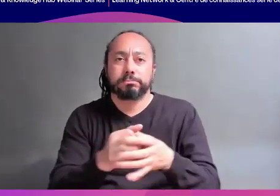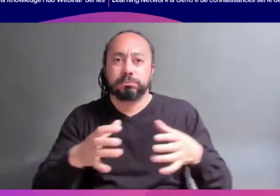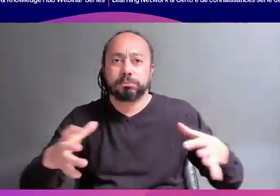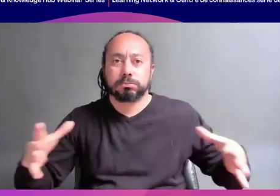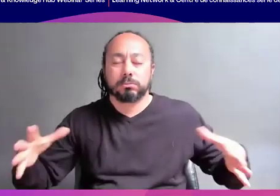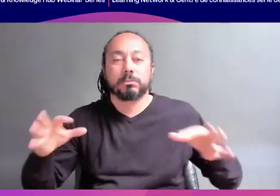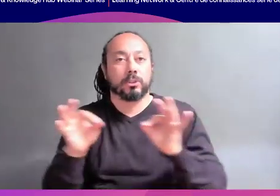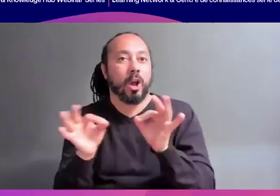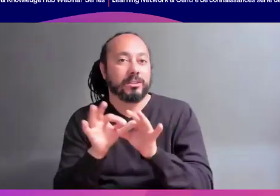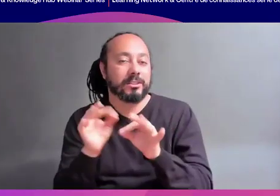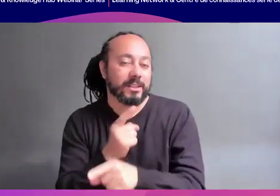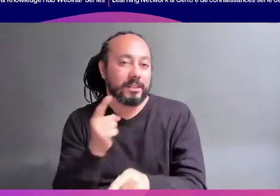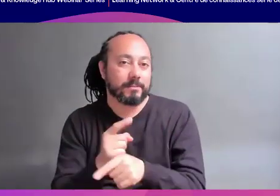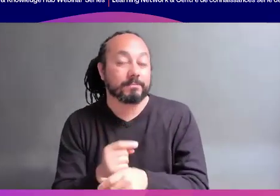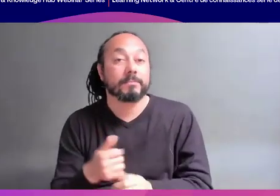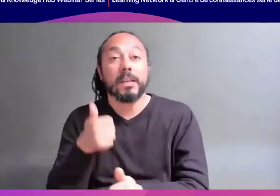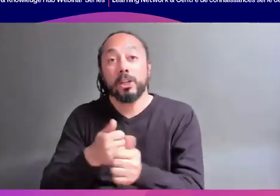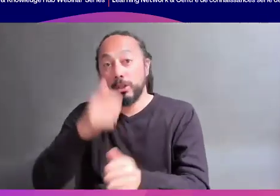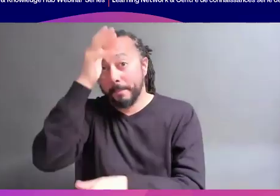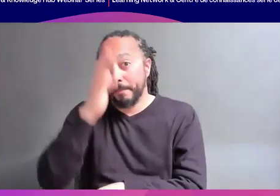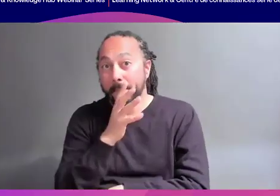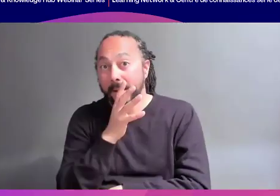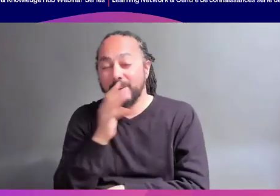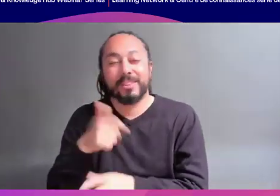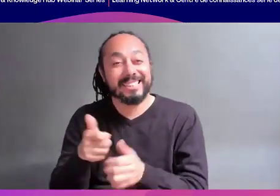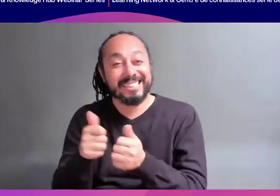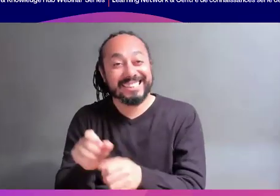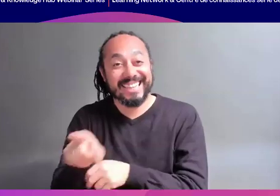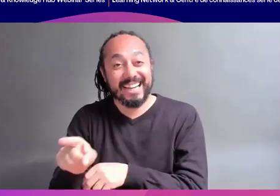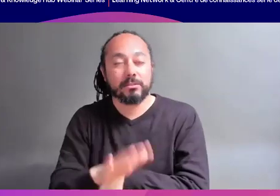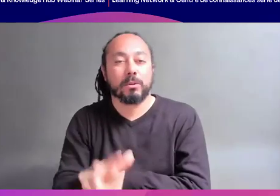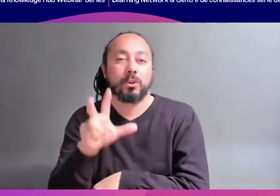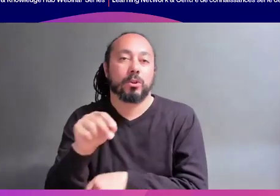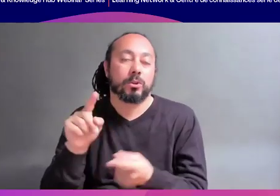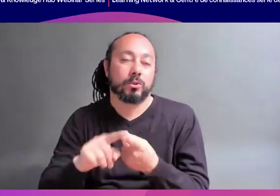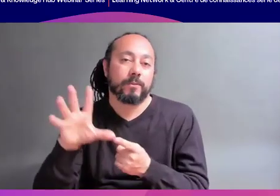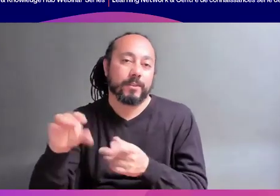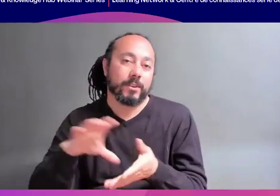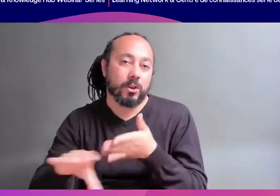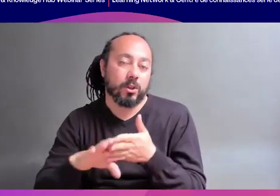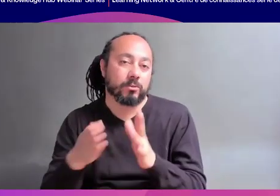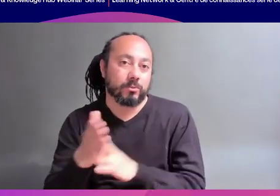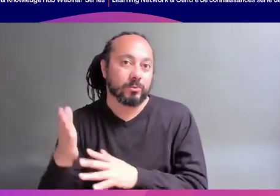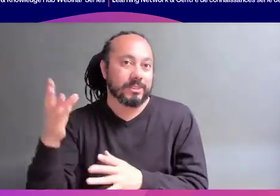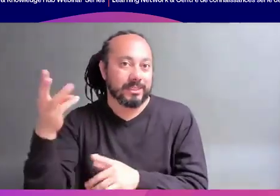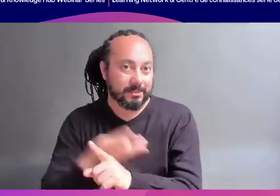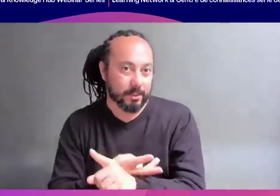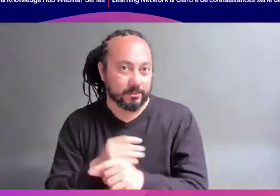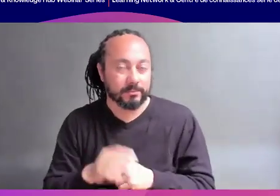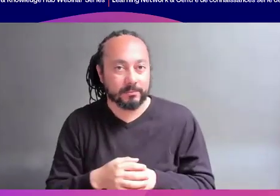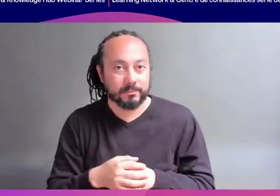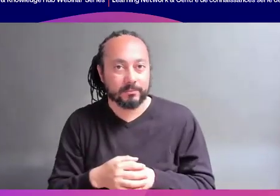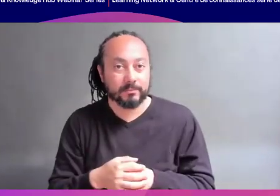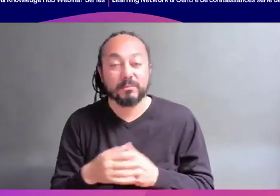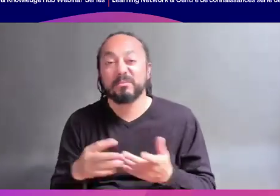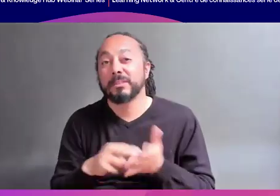$30 to $50 for each parent to receive the text over 6 months. And the setup involves just simply getting parent cell